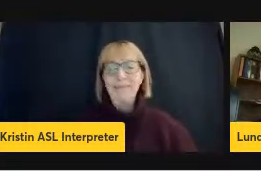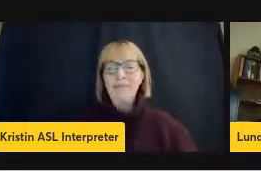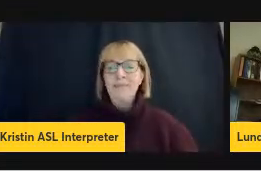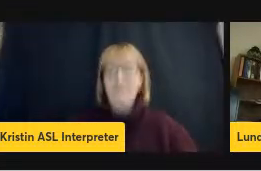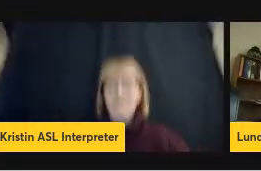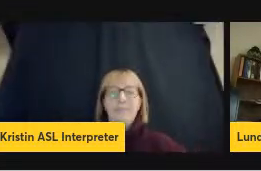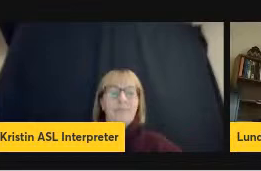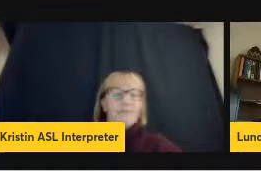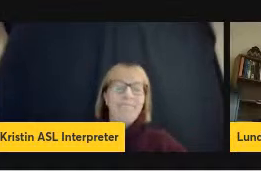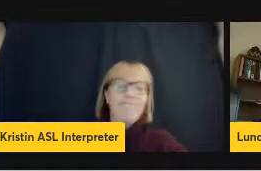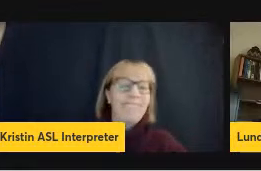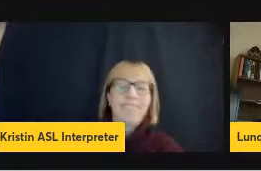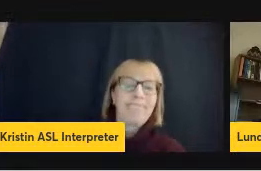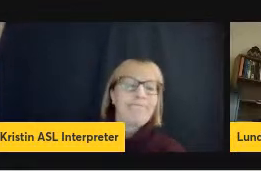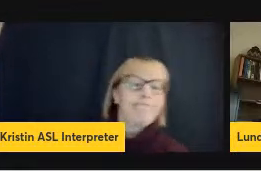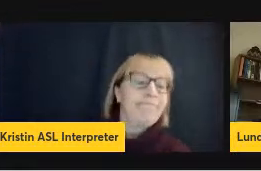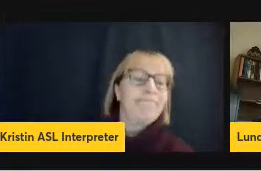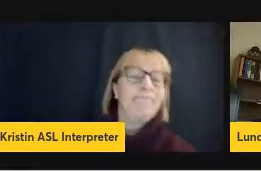It's not working.